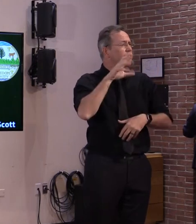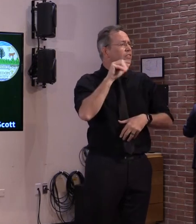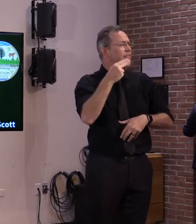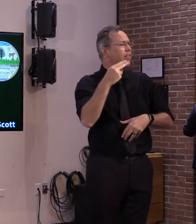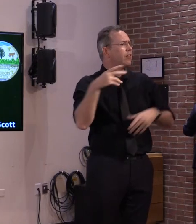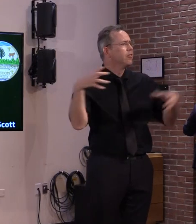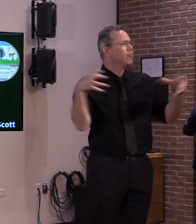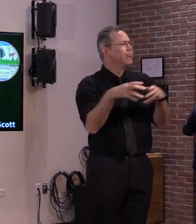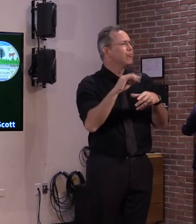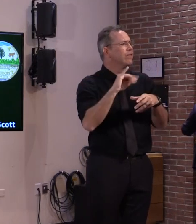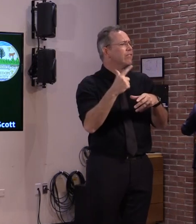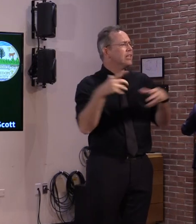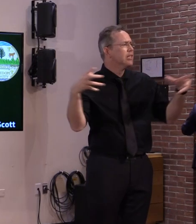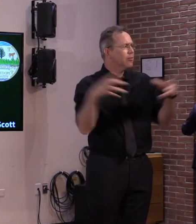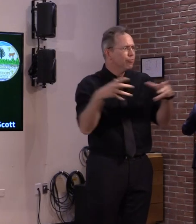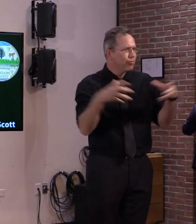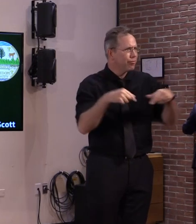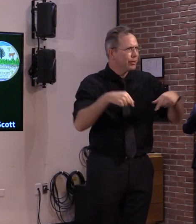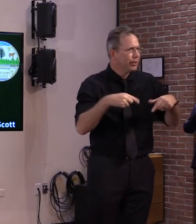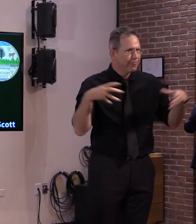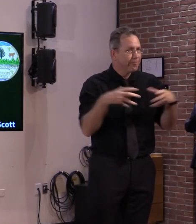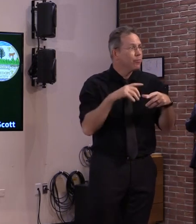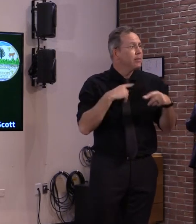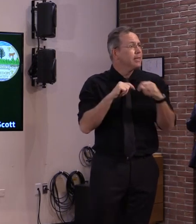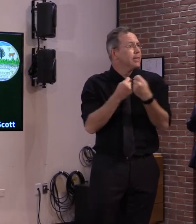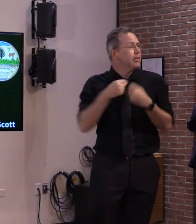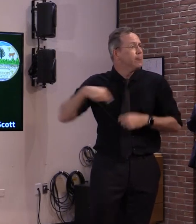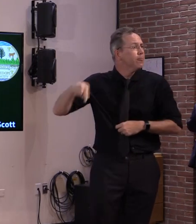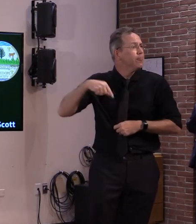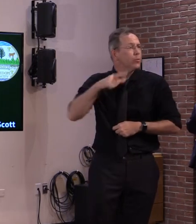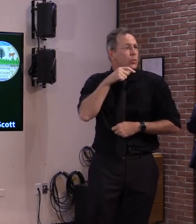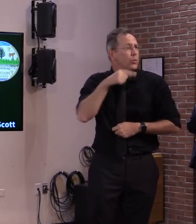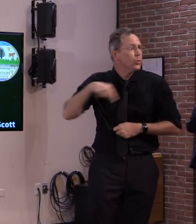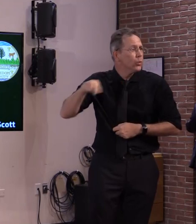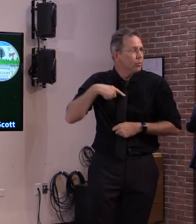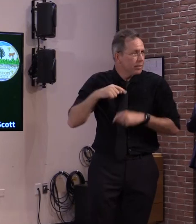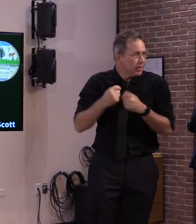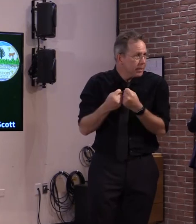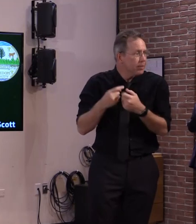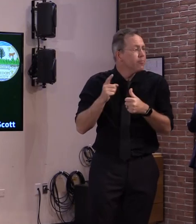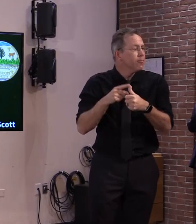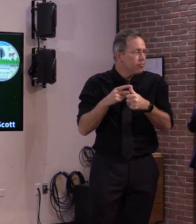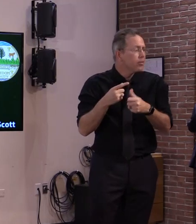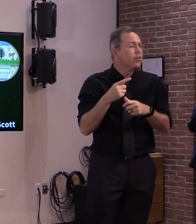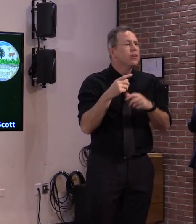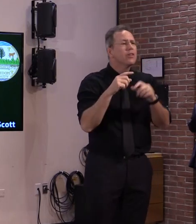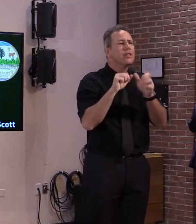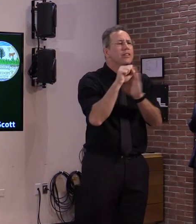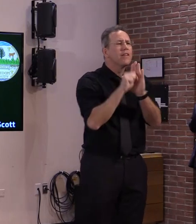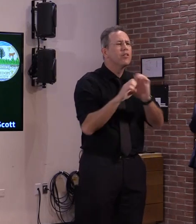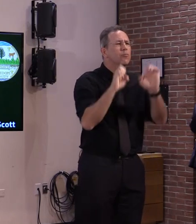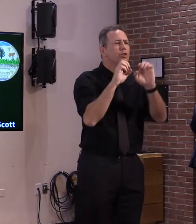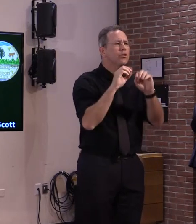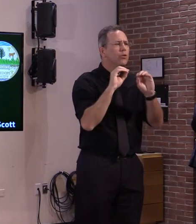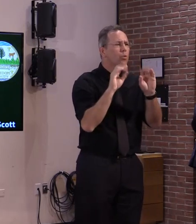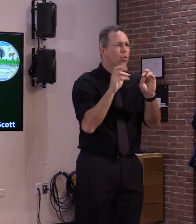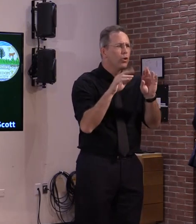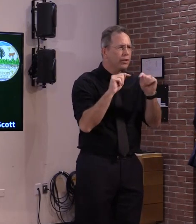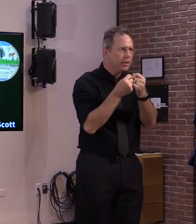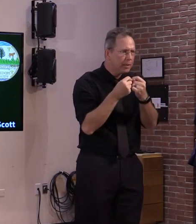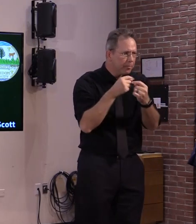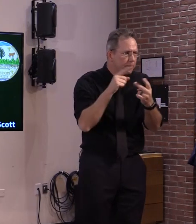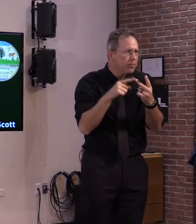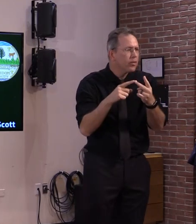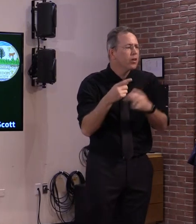Health Operations Center. The call typically has about 125 participants from dozens of